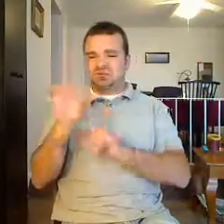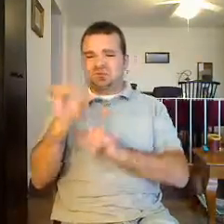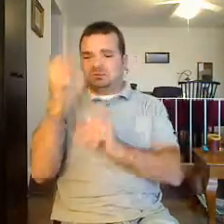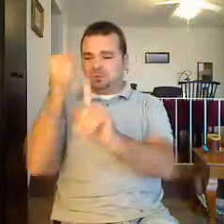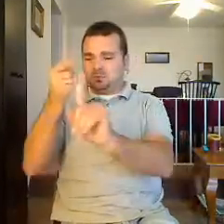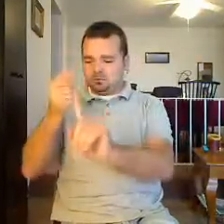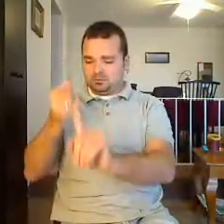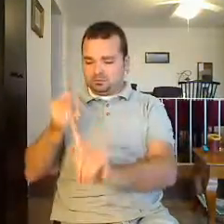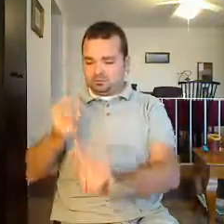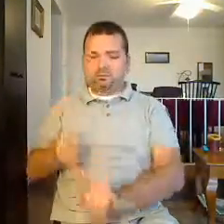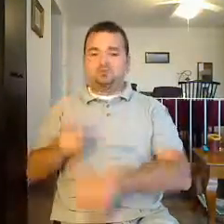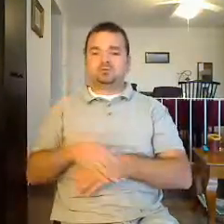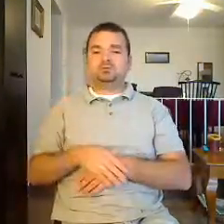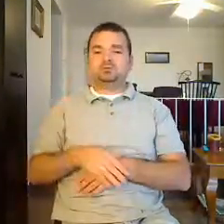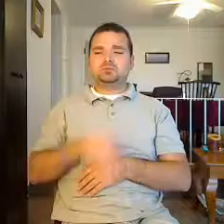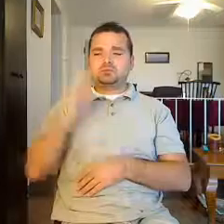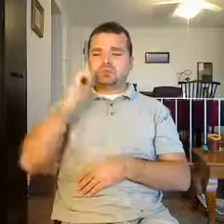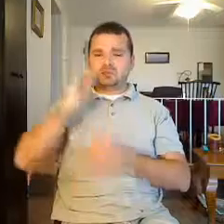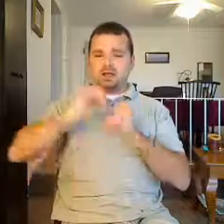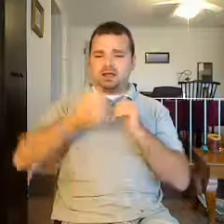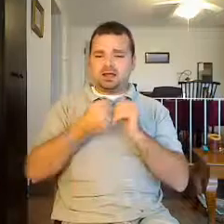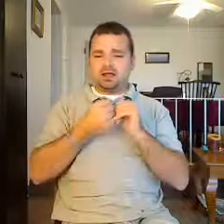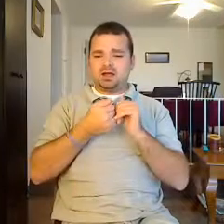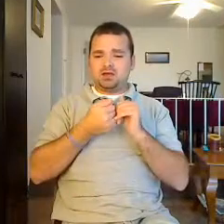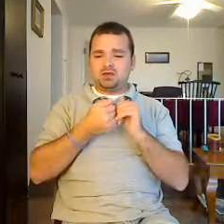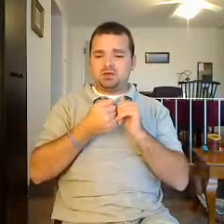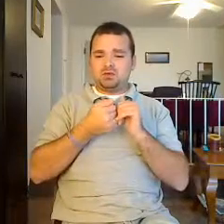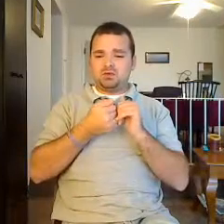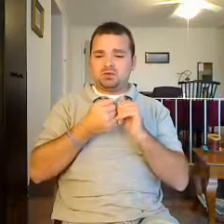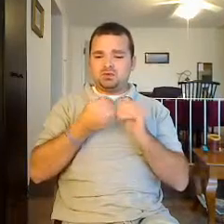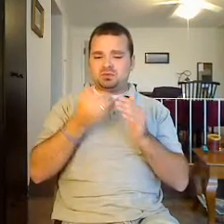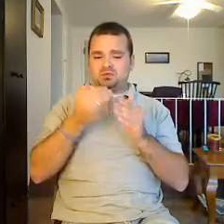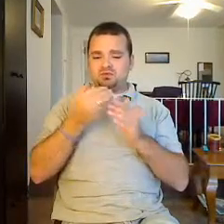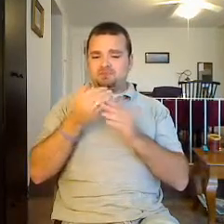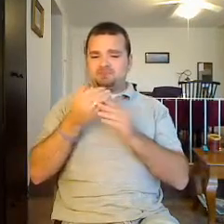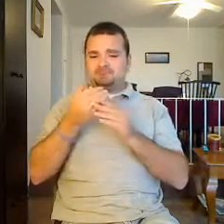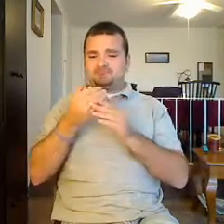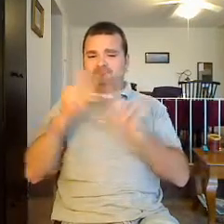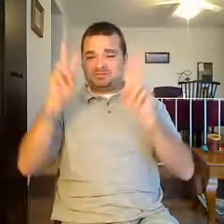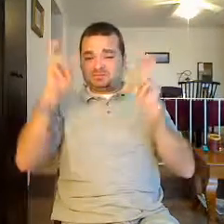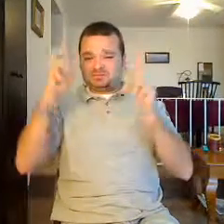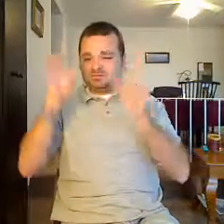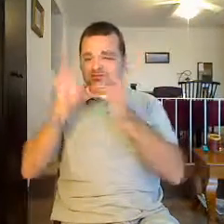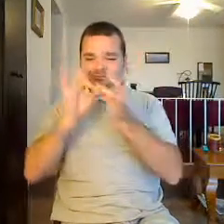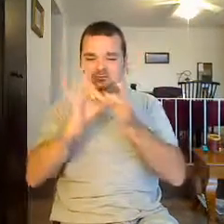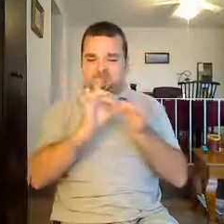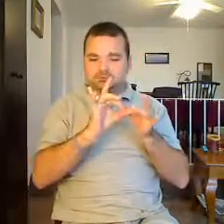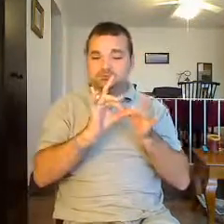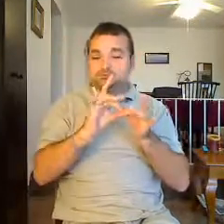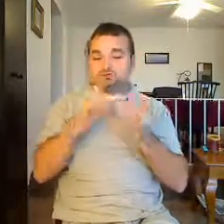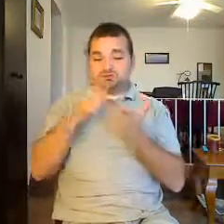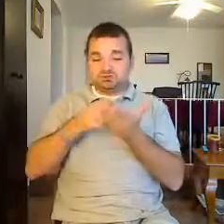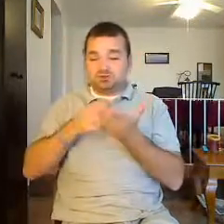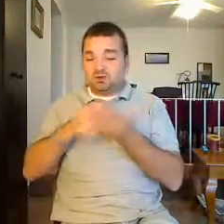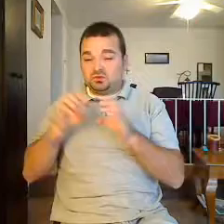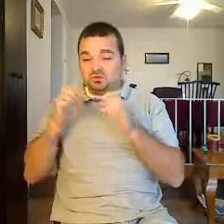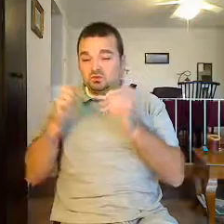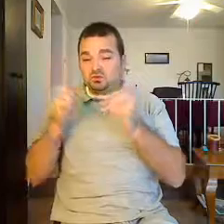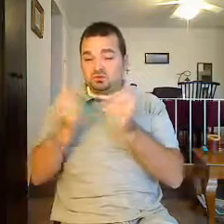how the pieces of the subject fit together. You may also do this through the discussion with classmates, often on exams and essay questions, and even